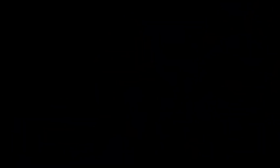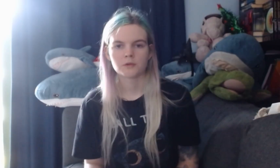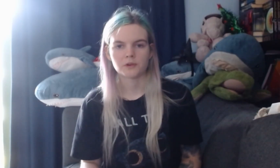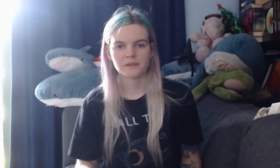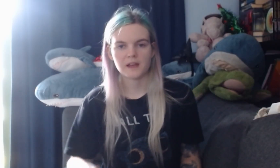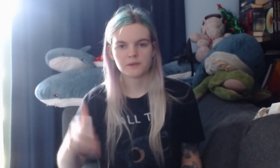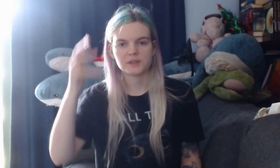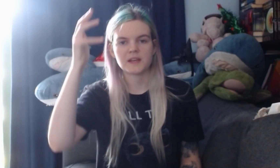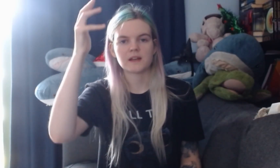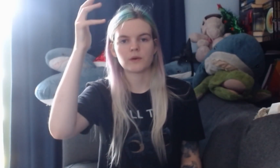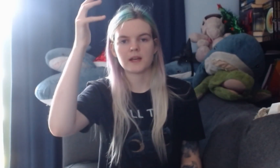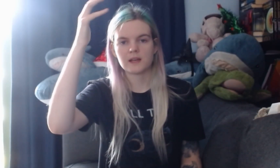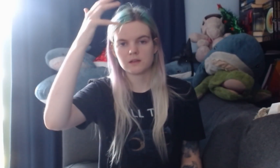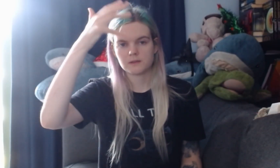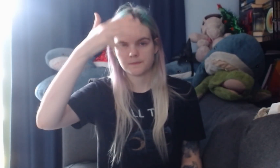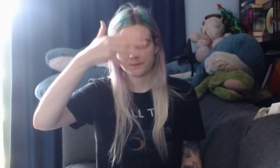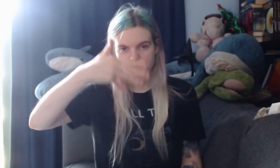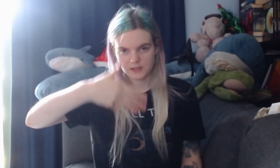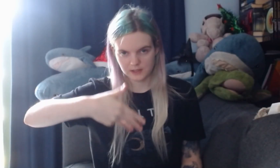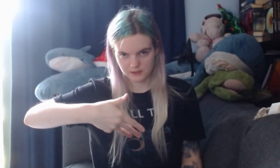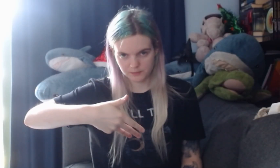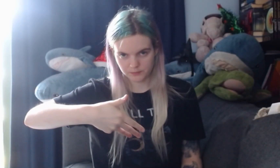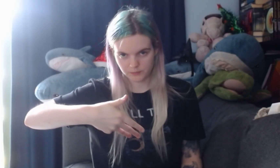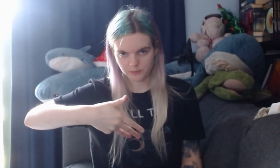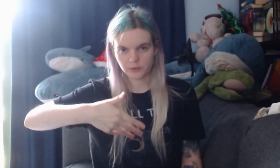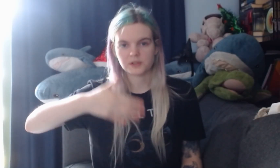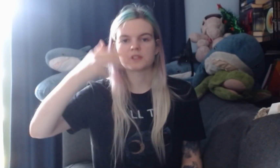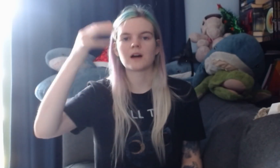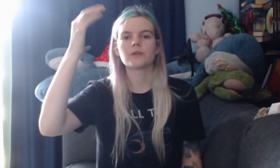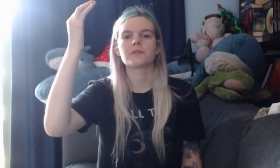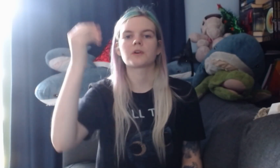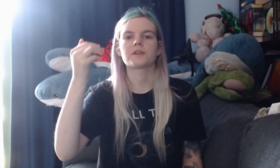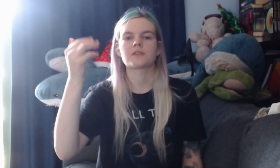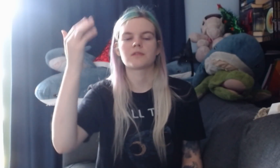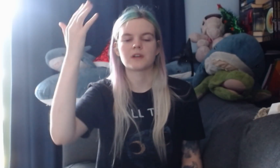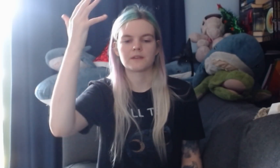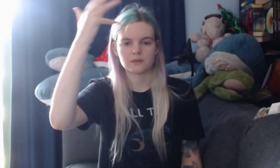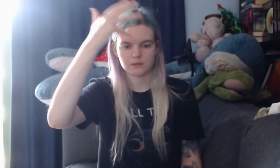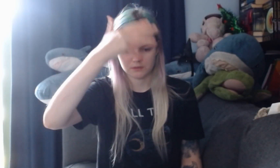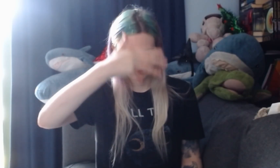For sad we take our hand and put it down in front of our face.